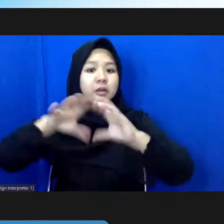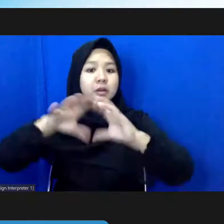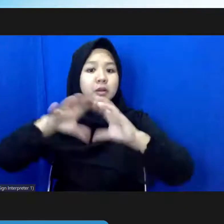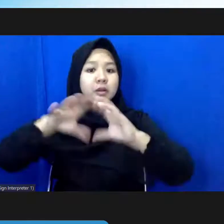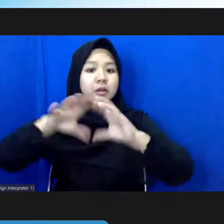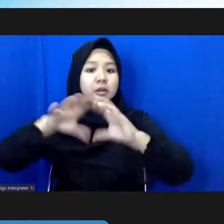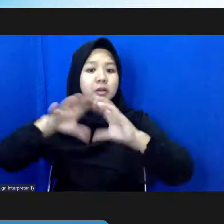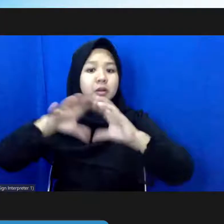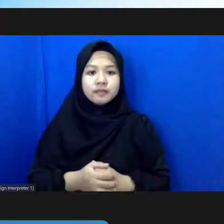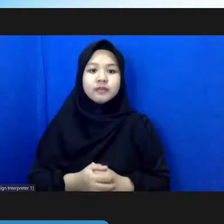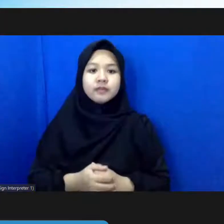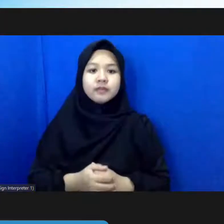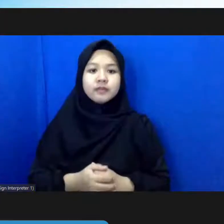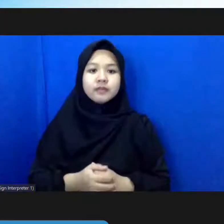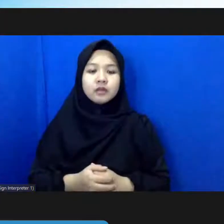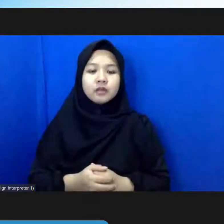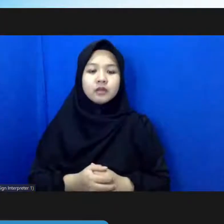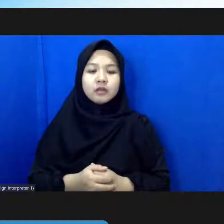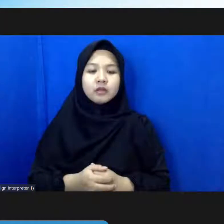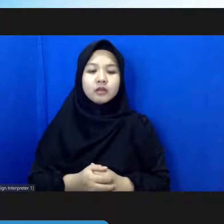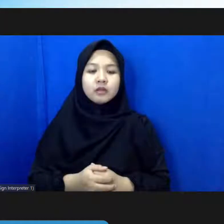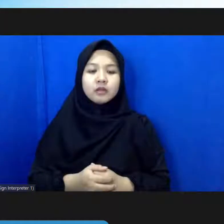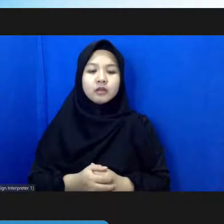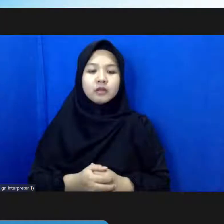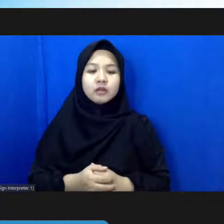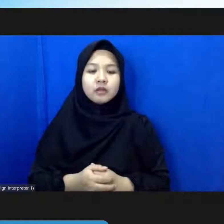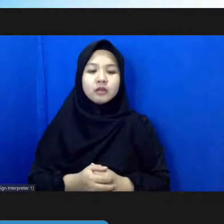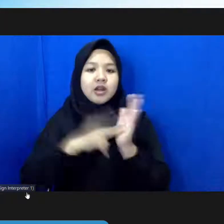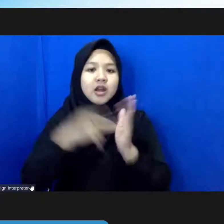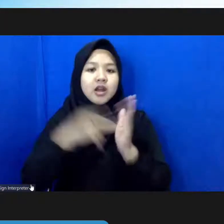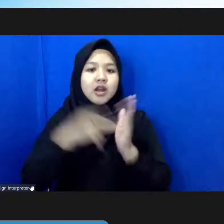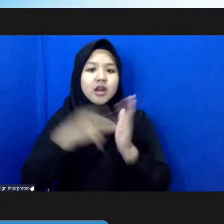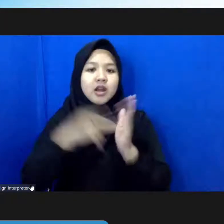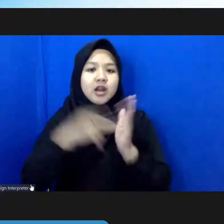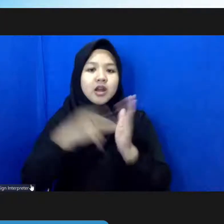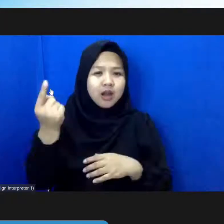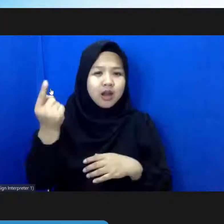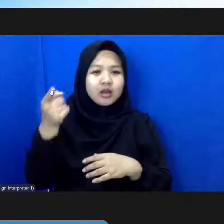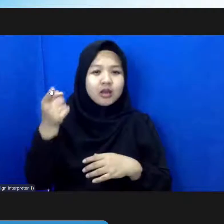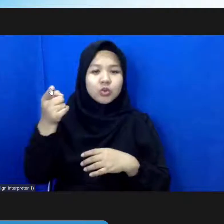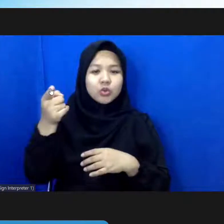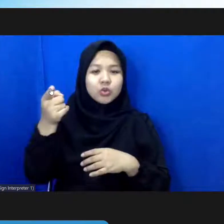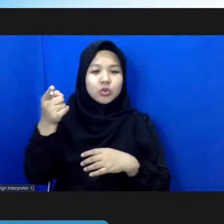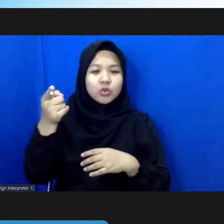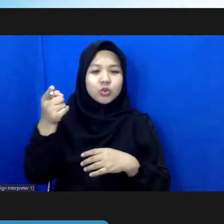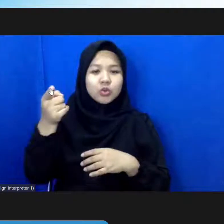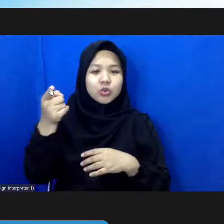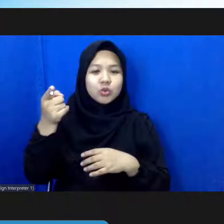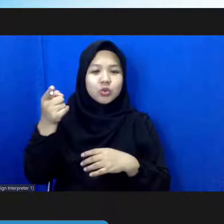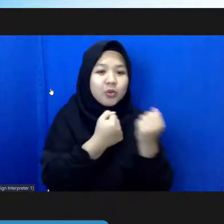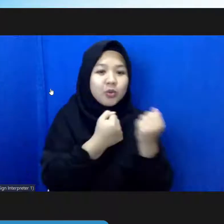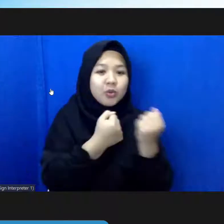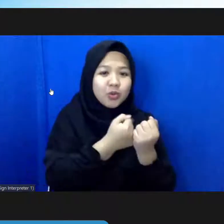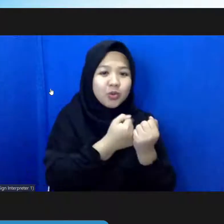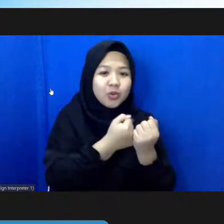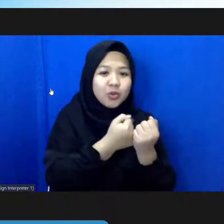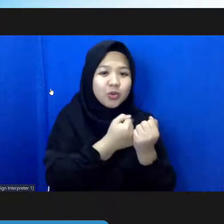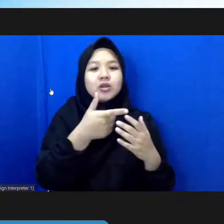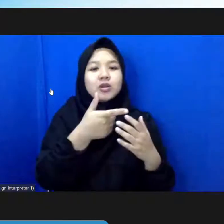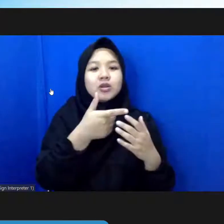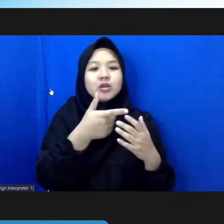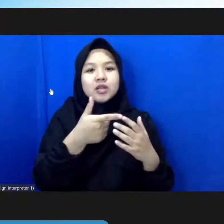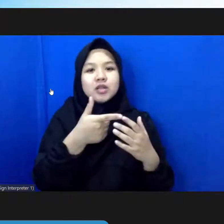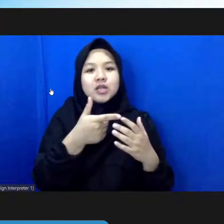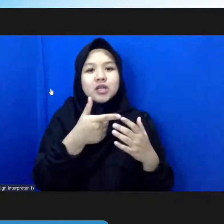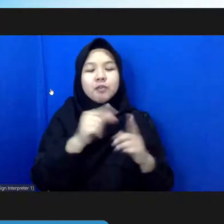guideline becomes the national level ownership, and then it has to be endorsed to the district level and provincial